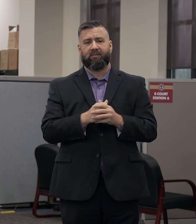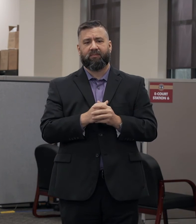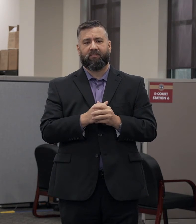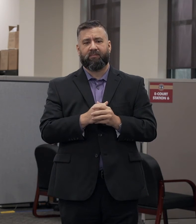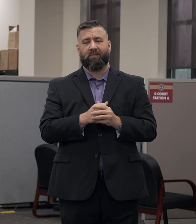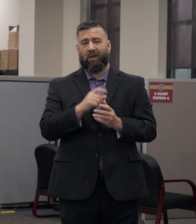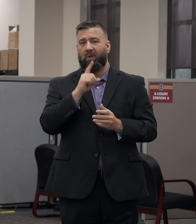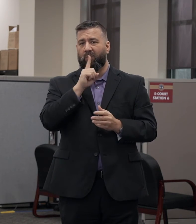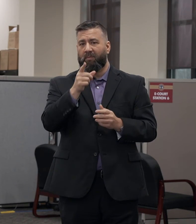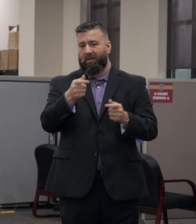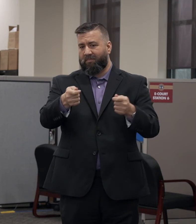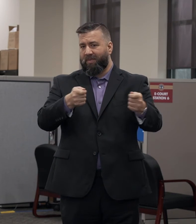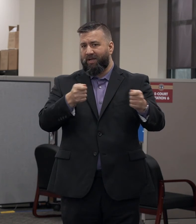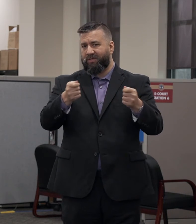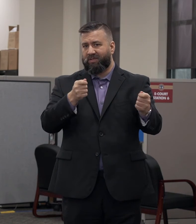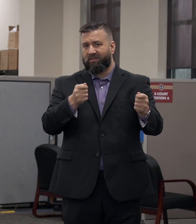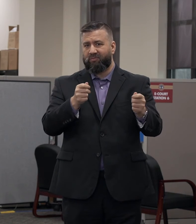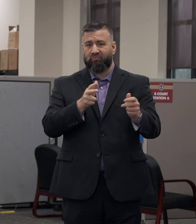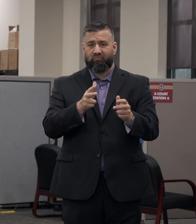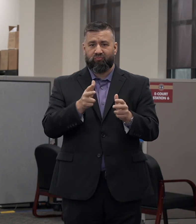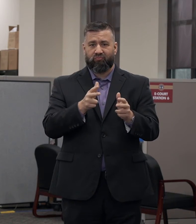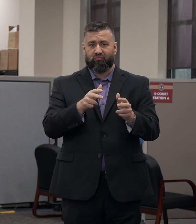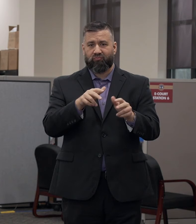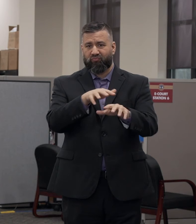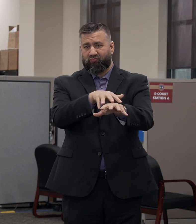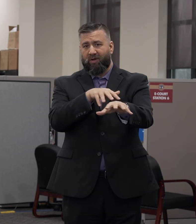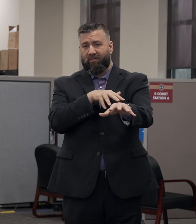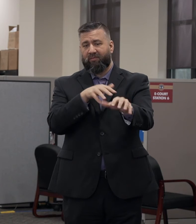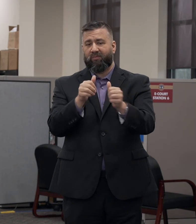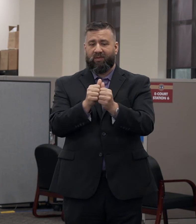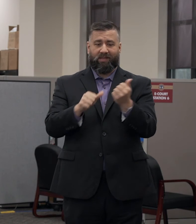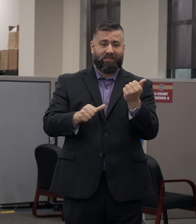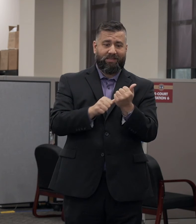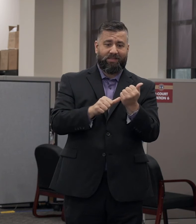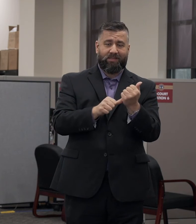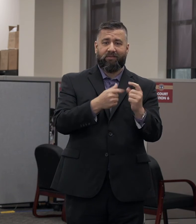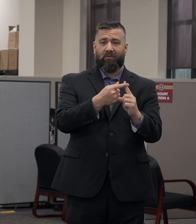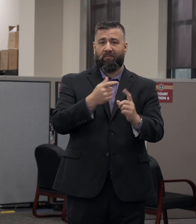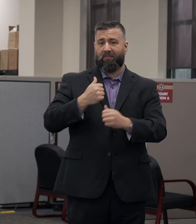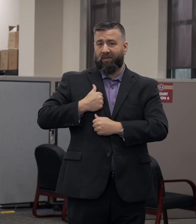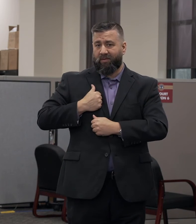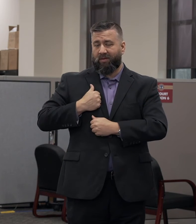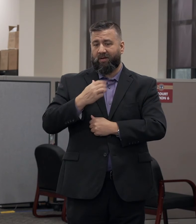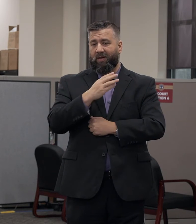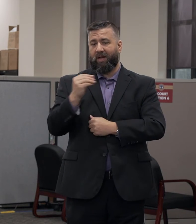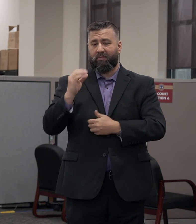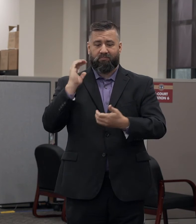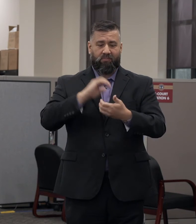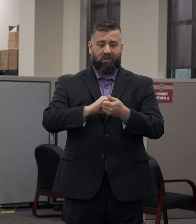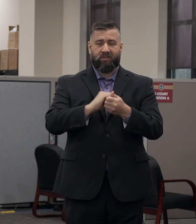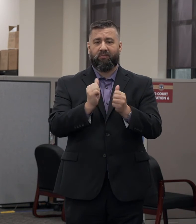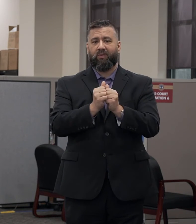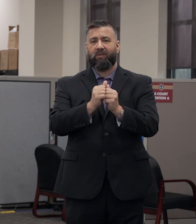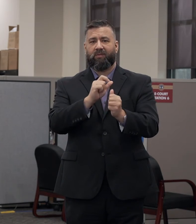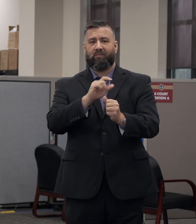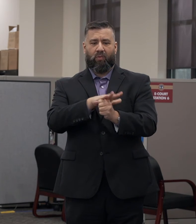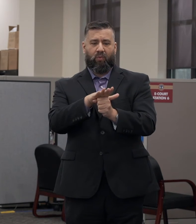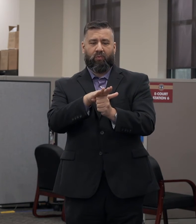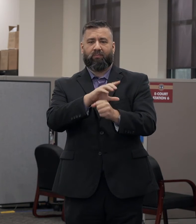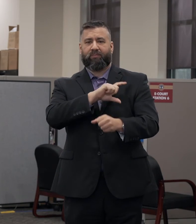we certainly will be managing traffic with the assistance of National Guard and partnership with local law enforcement.